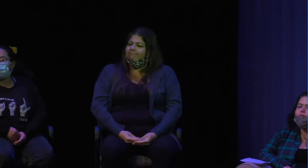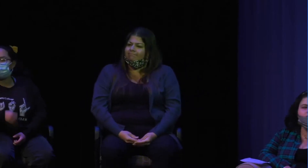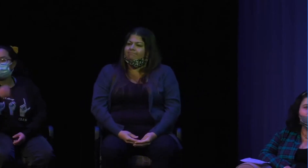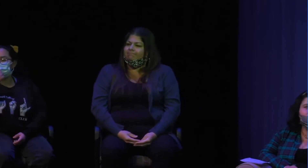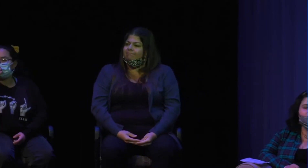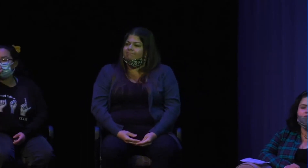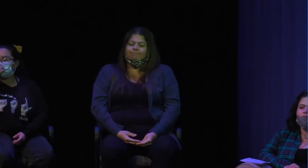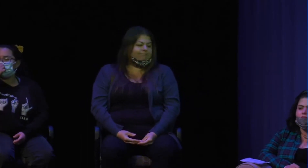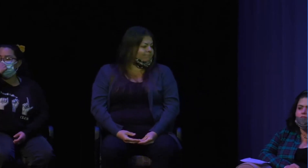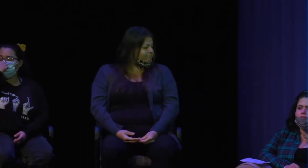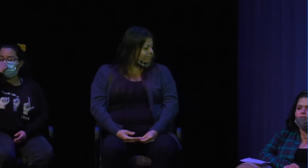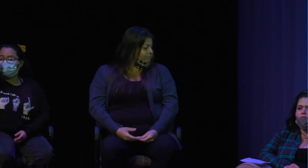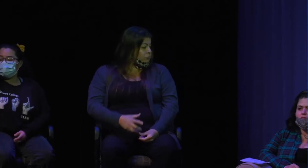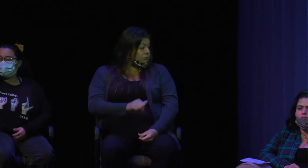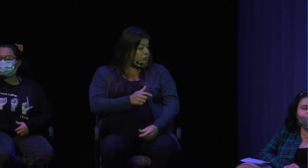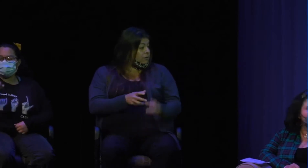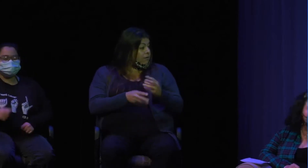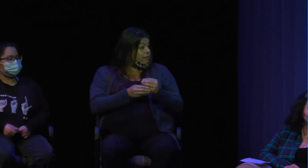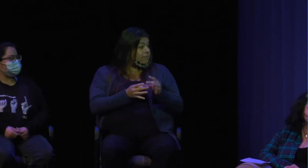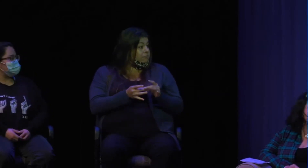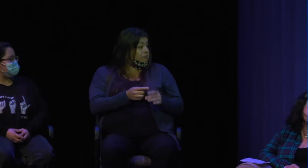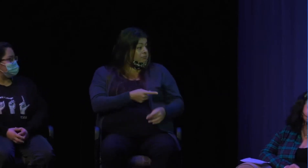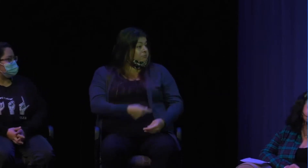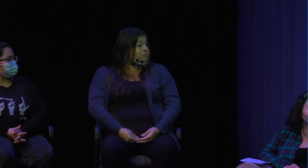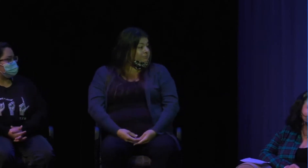So, yeah.